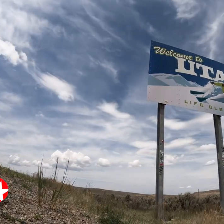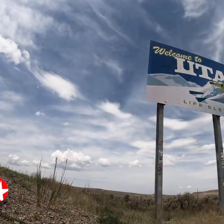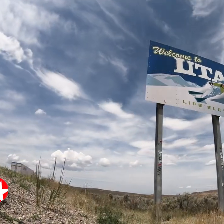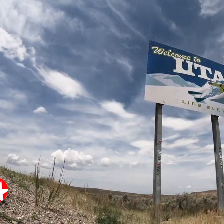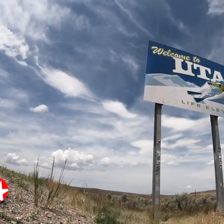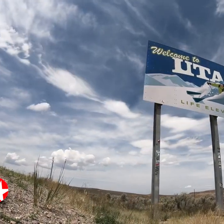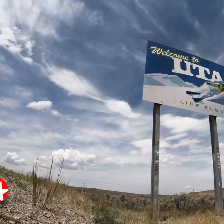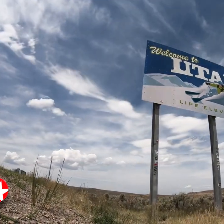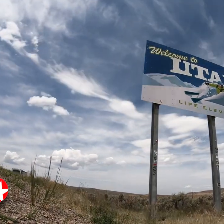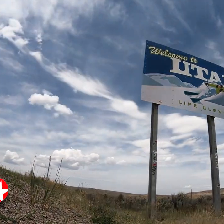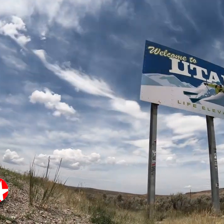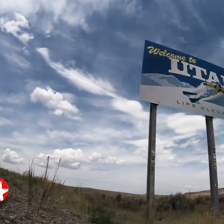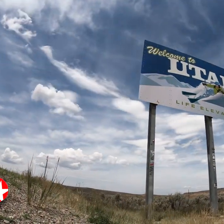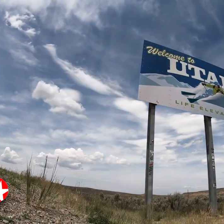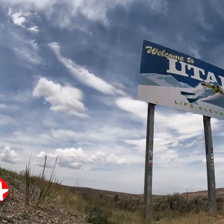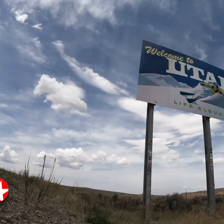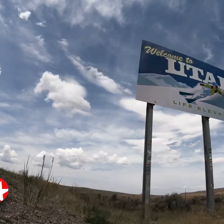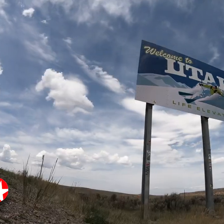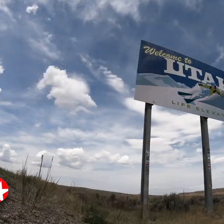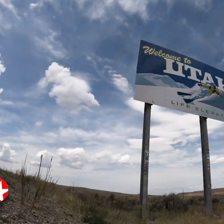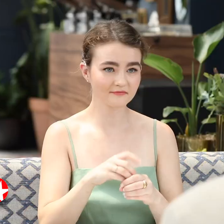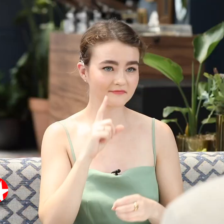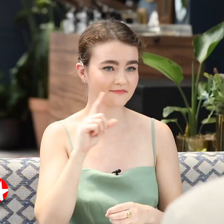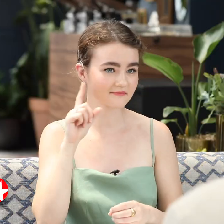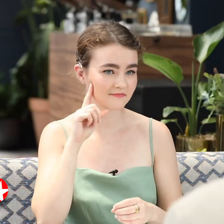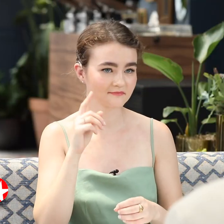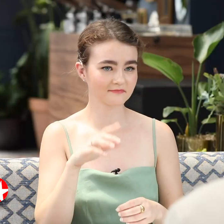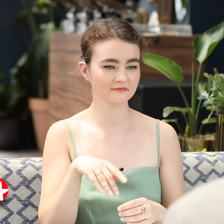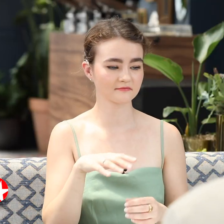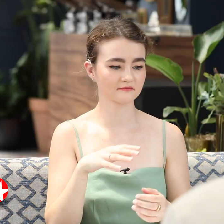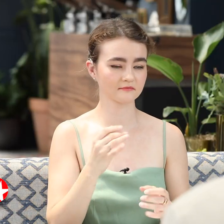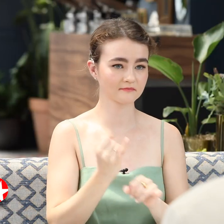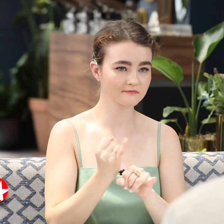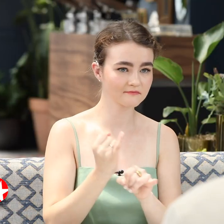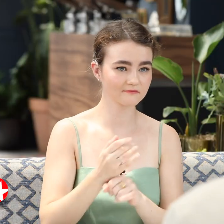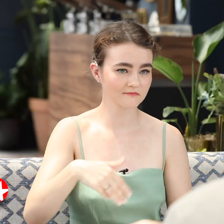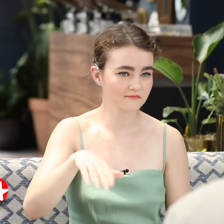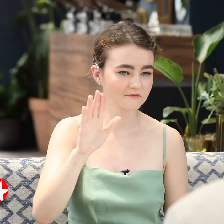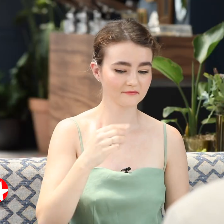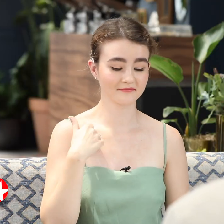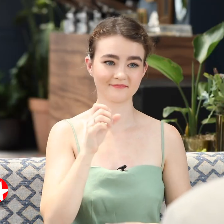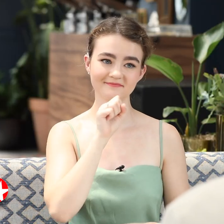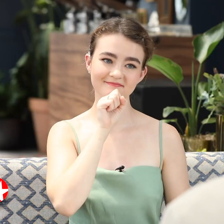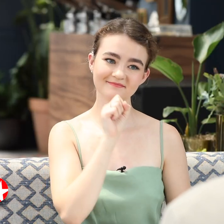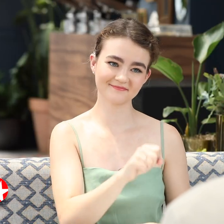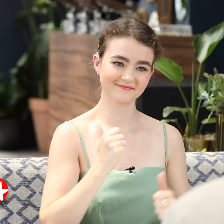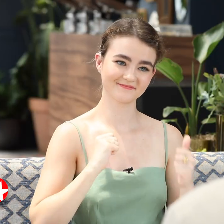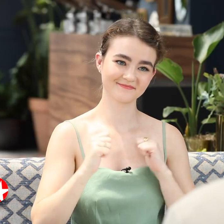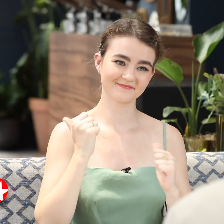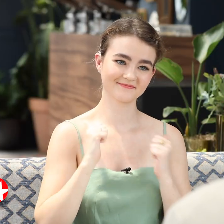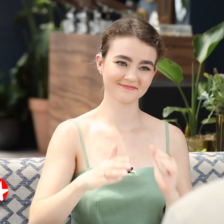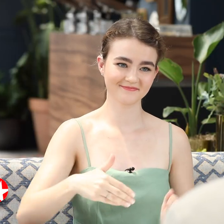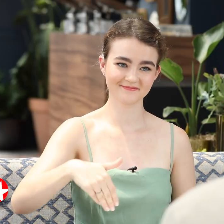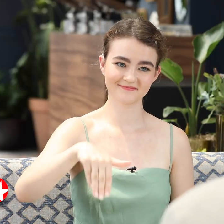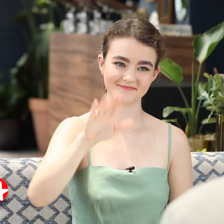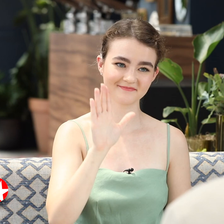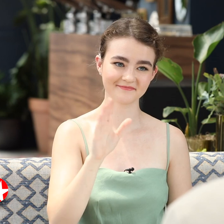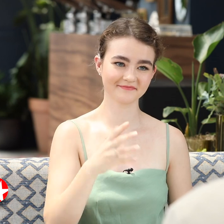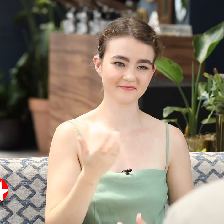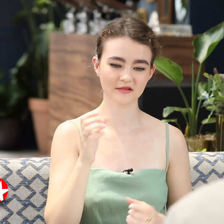near Salt Lake City, north of Salt Lake City. I was in a deaf program in a mainstream school and partly in a deaf school, and that's where I got